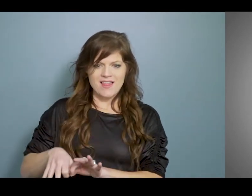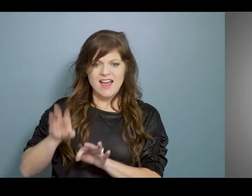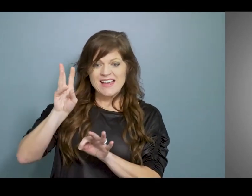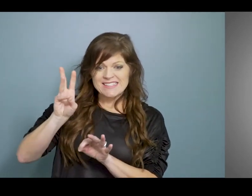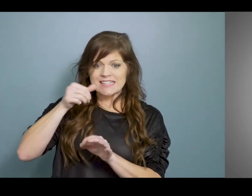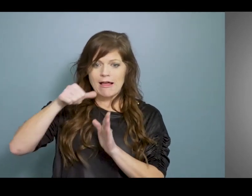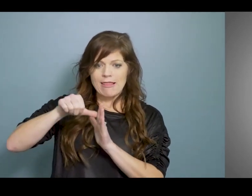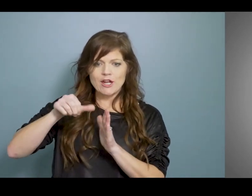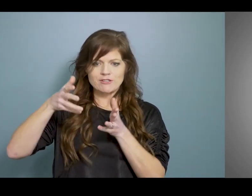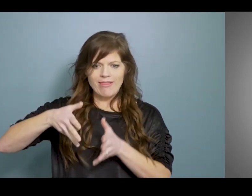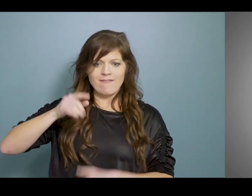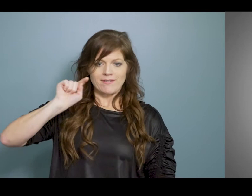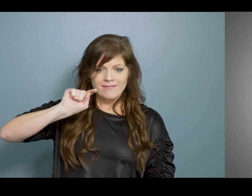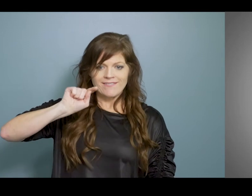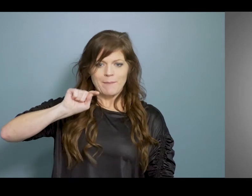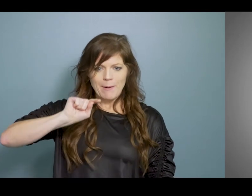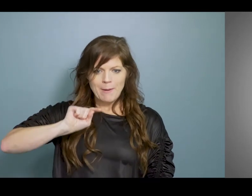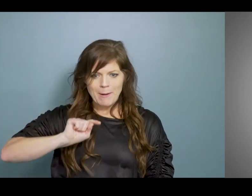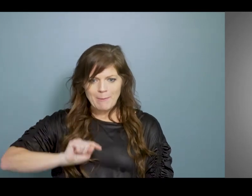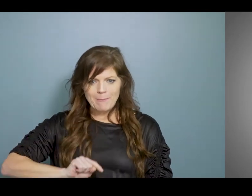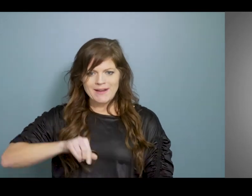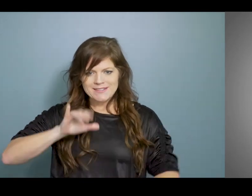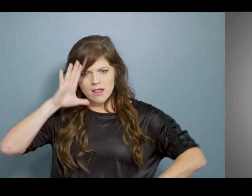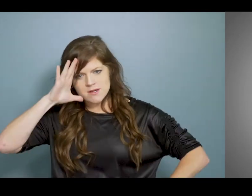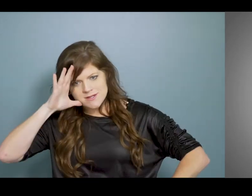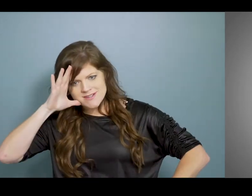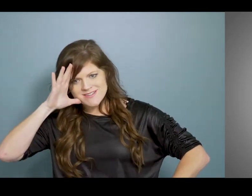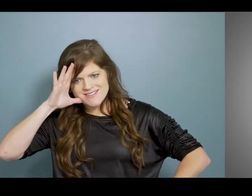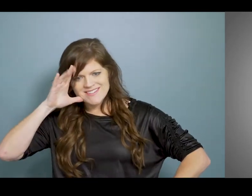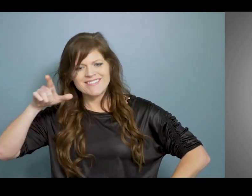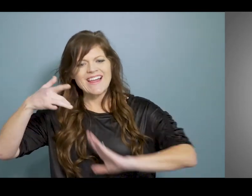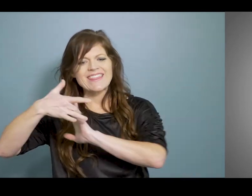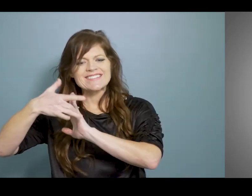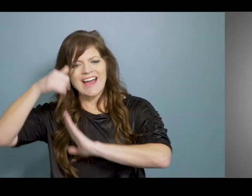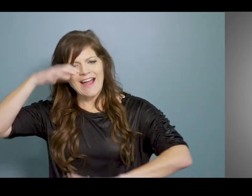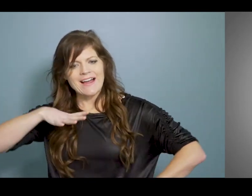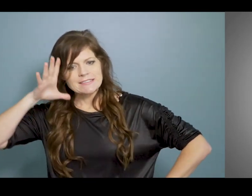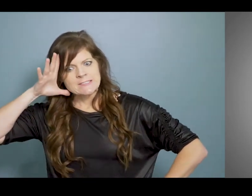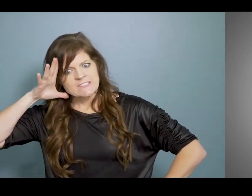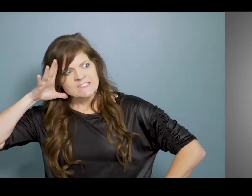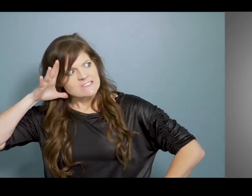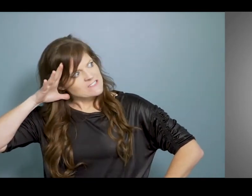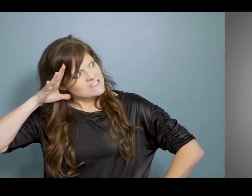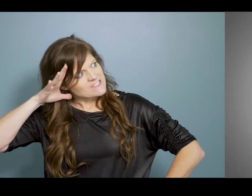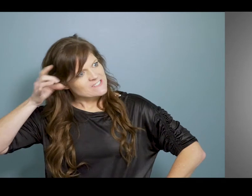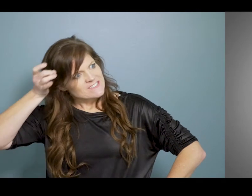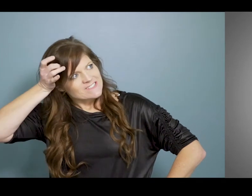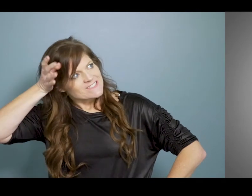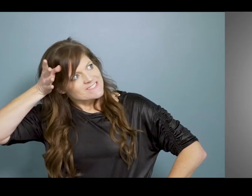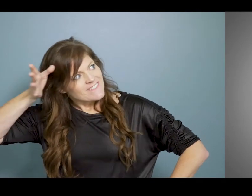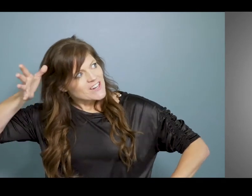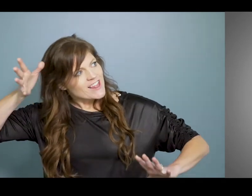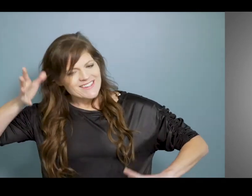hard into the floor, or slowly pressing your fingertips together, slowly stretching your arms or your neck, or shrugging